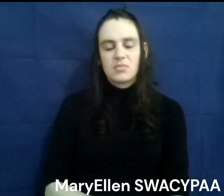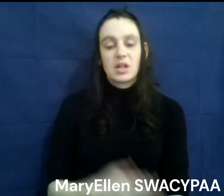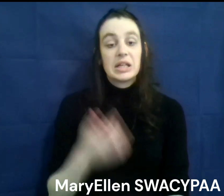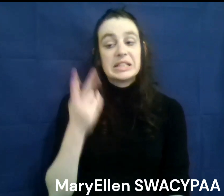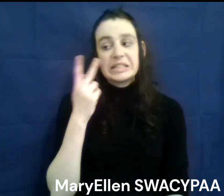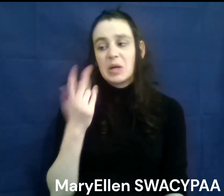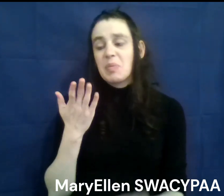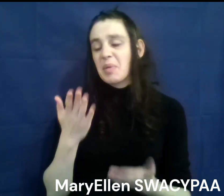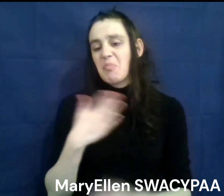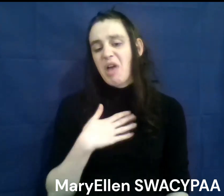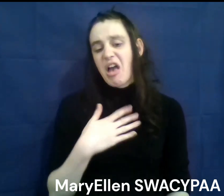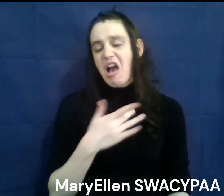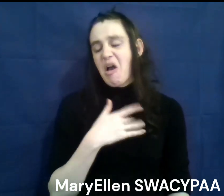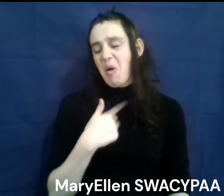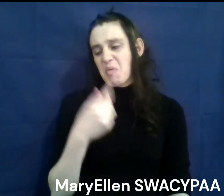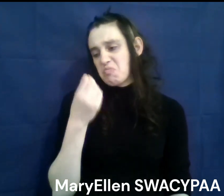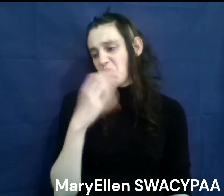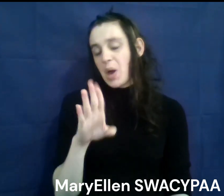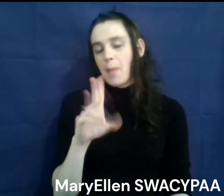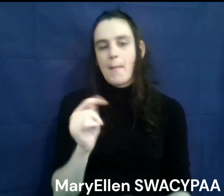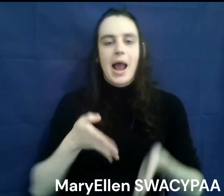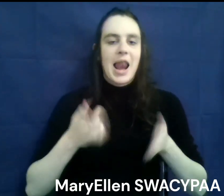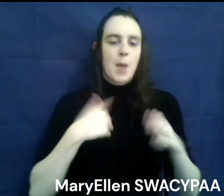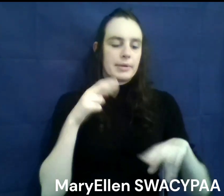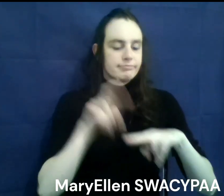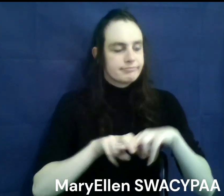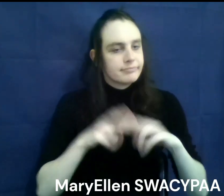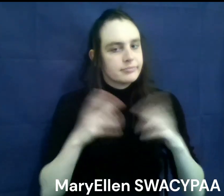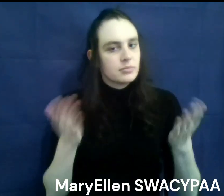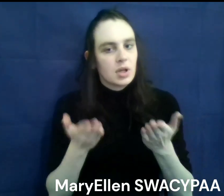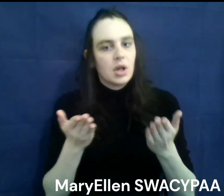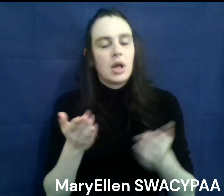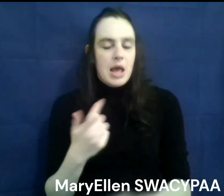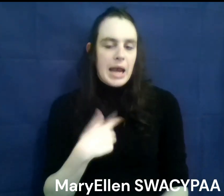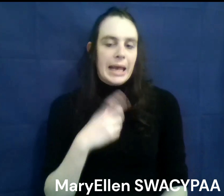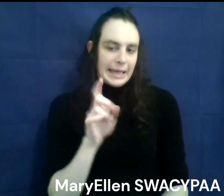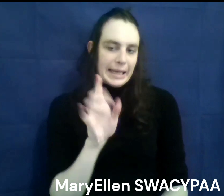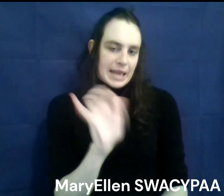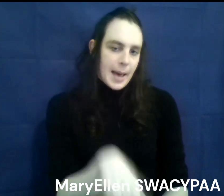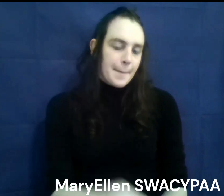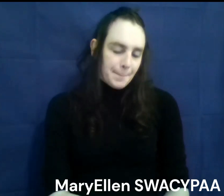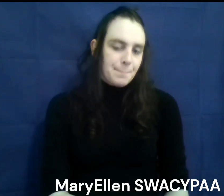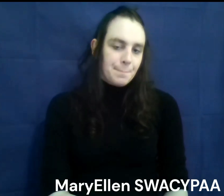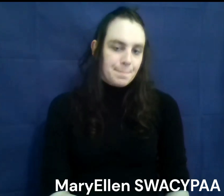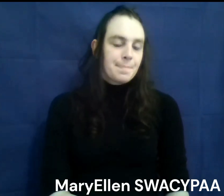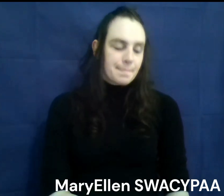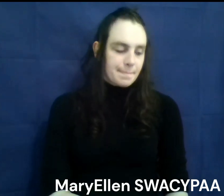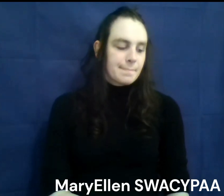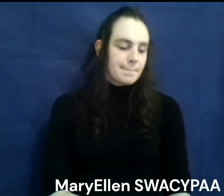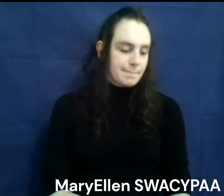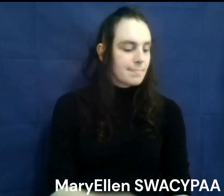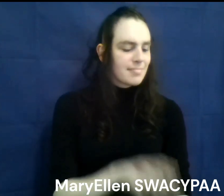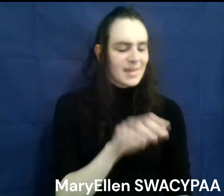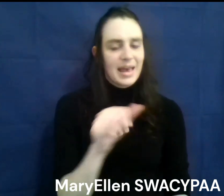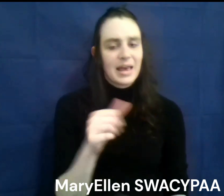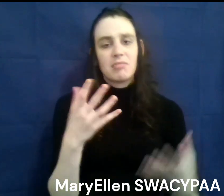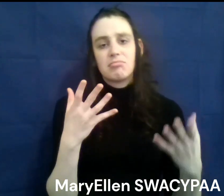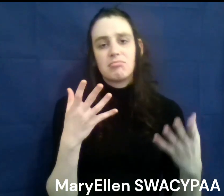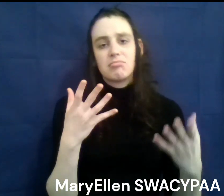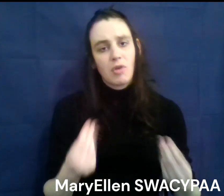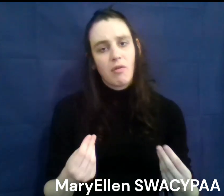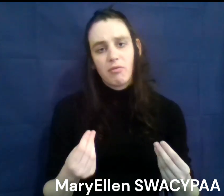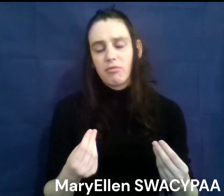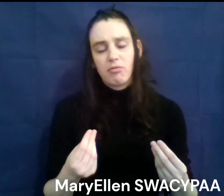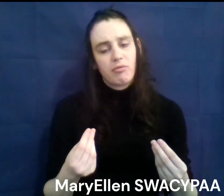let me just sit there anyway. And it's what I needed at the time. I found AA to be one of the softest places ever to grow up